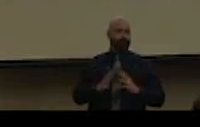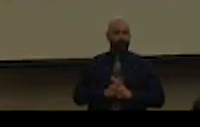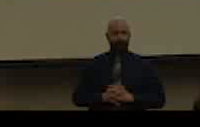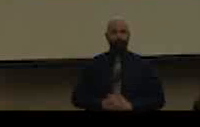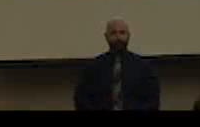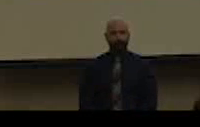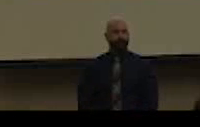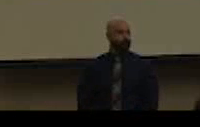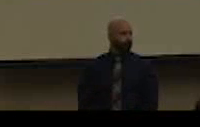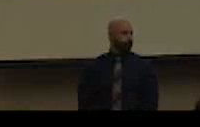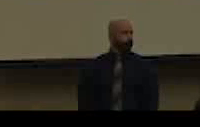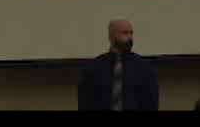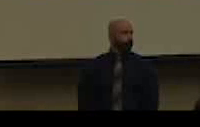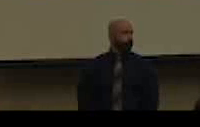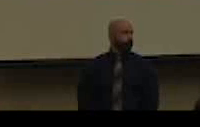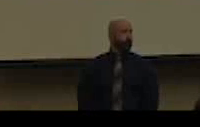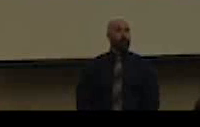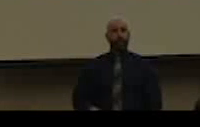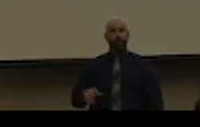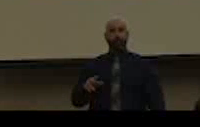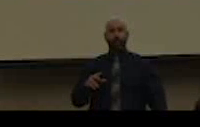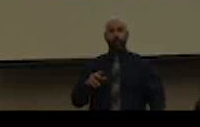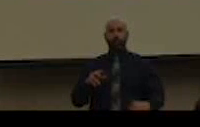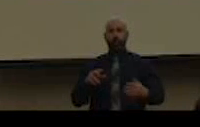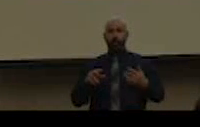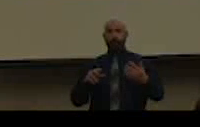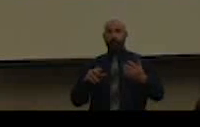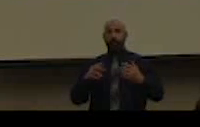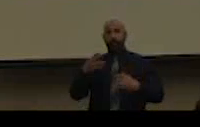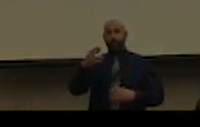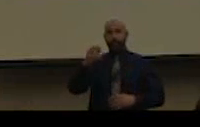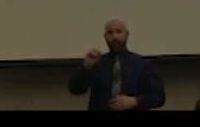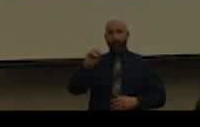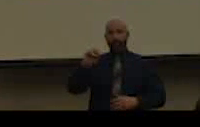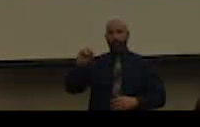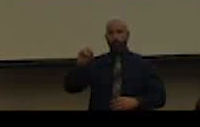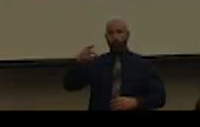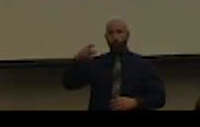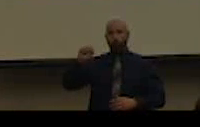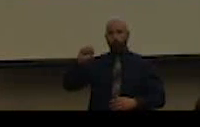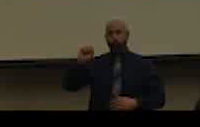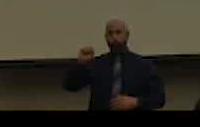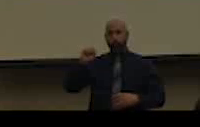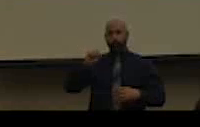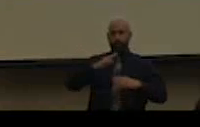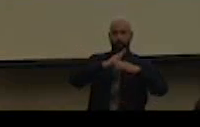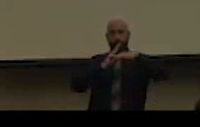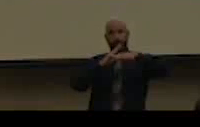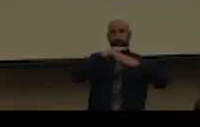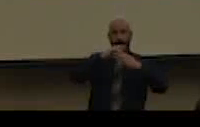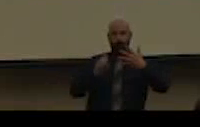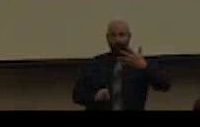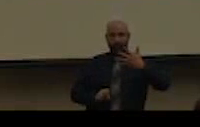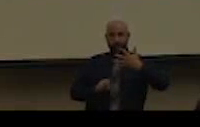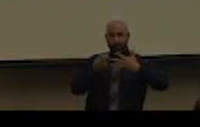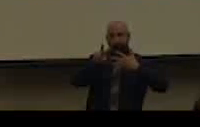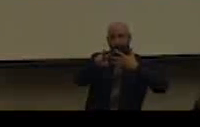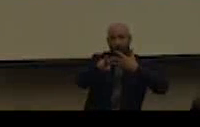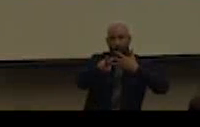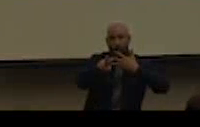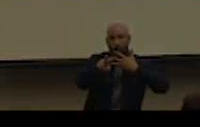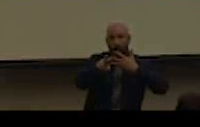just the hoops that we have jumped through, not me so much as Washington Parish Schools, to get that